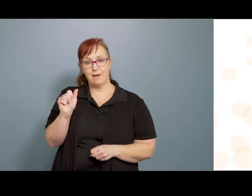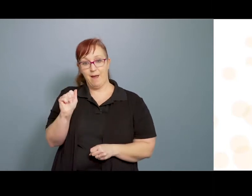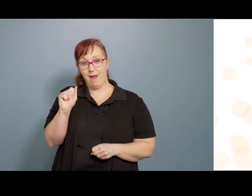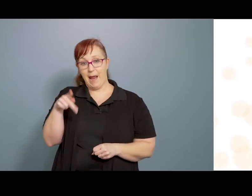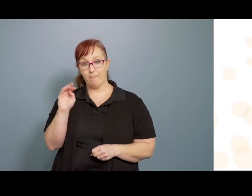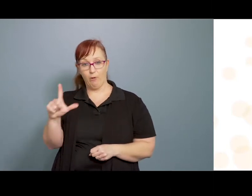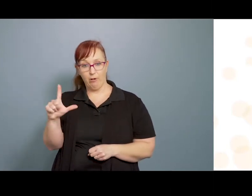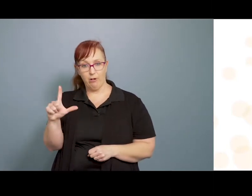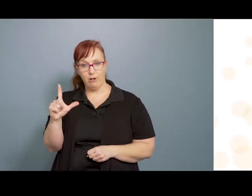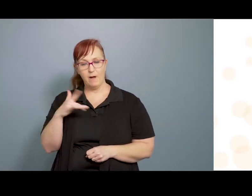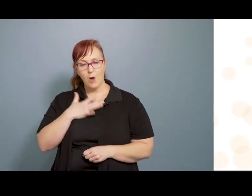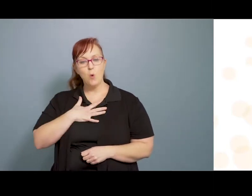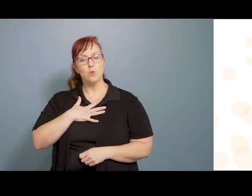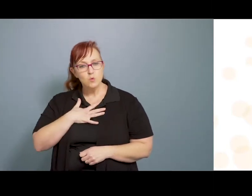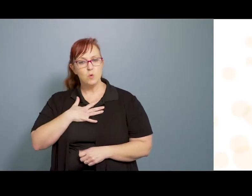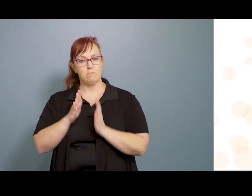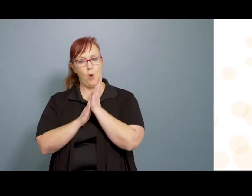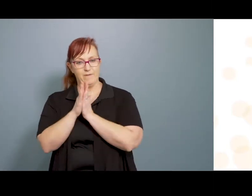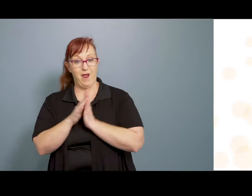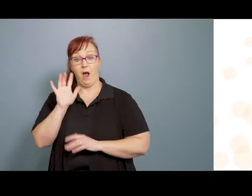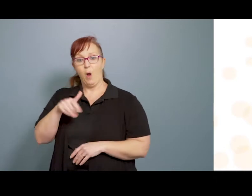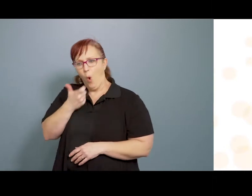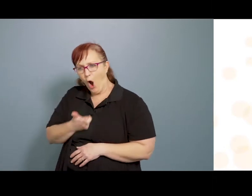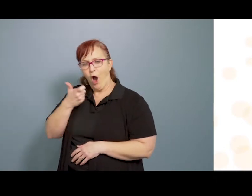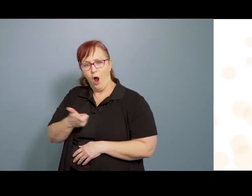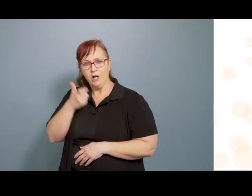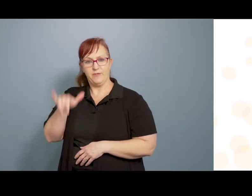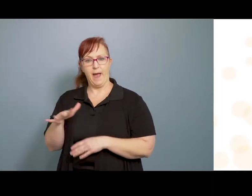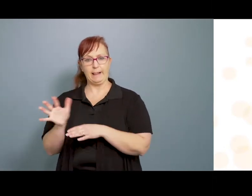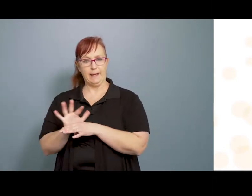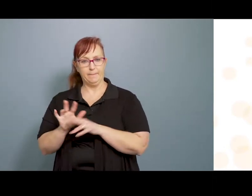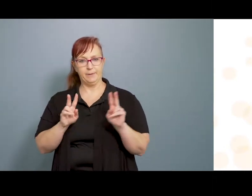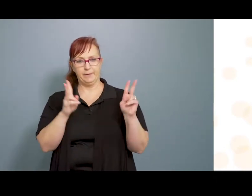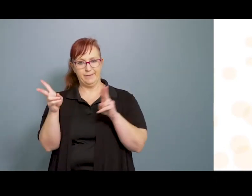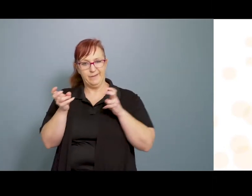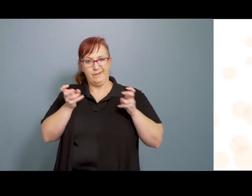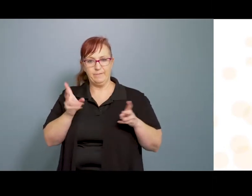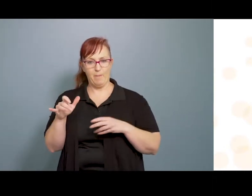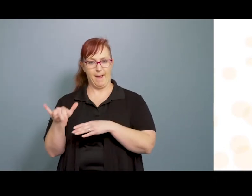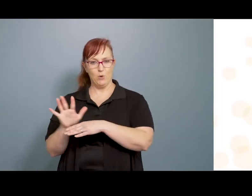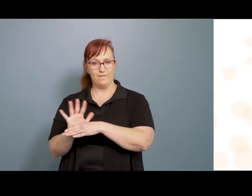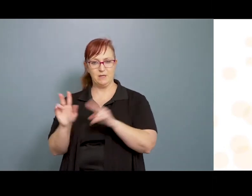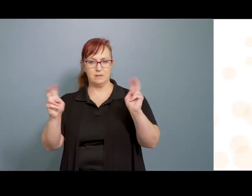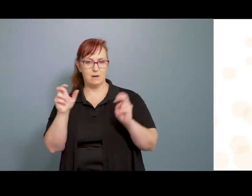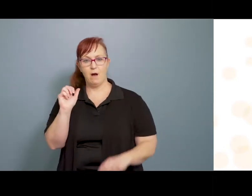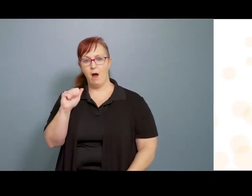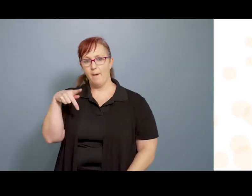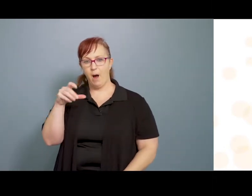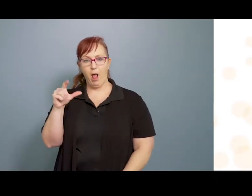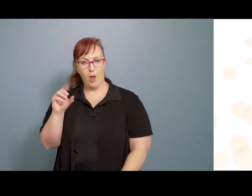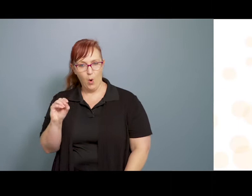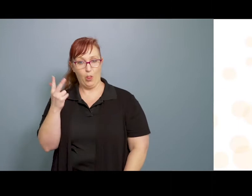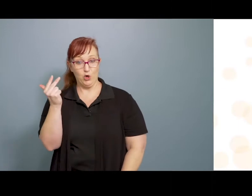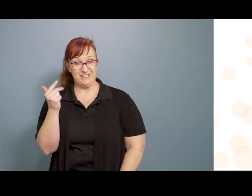motivated me extremely. And I've played that clip several times, but I know there are people on the call who haven't been a part of our